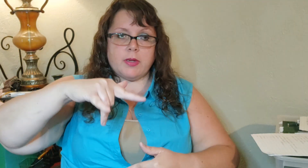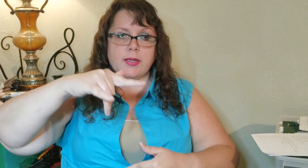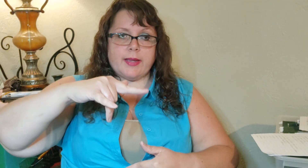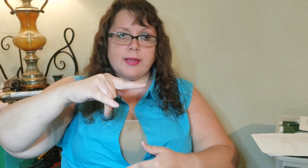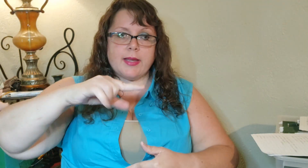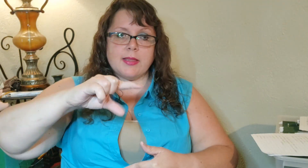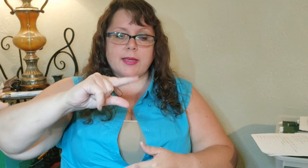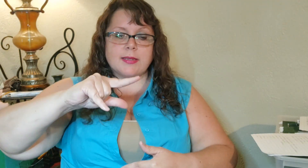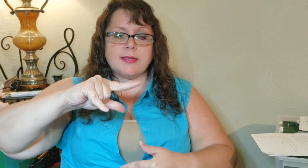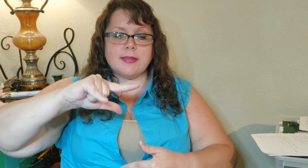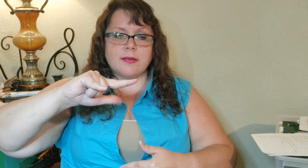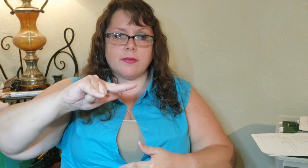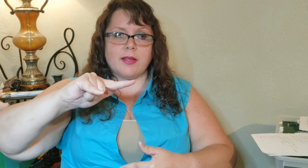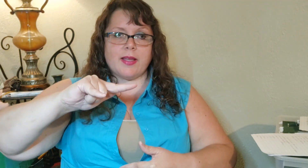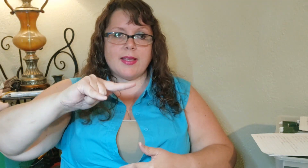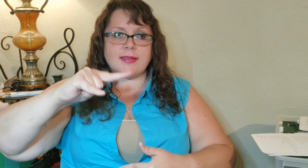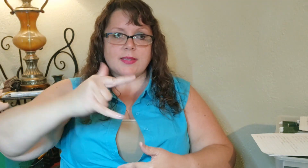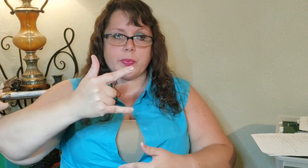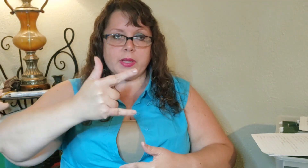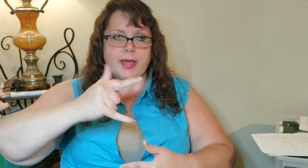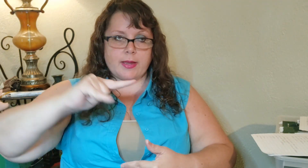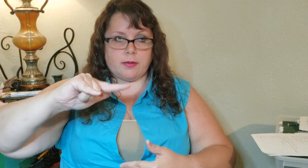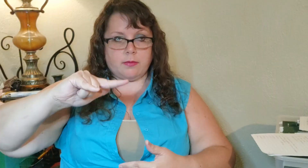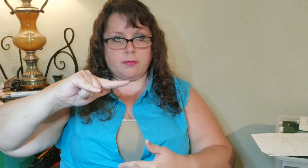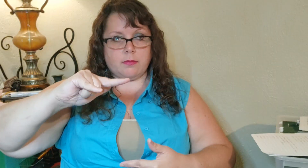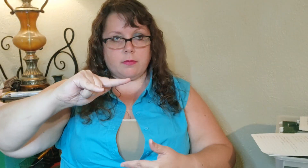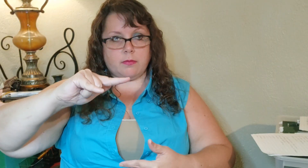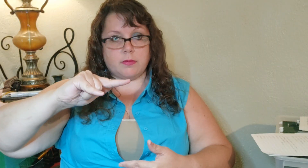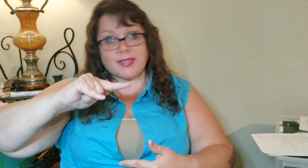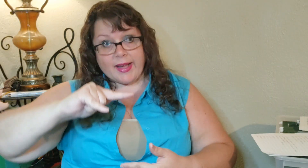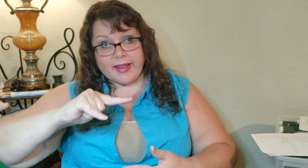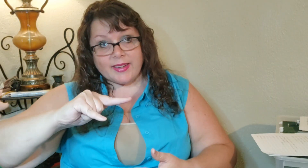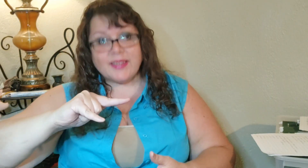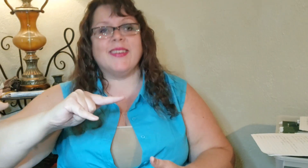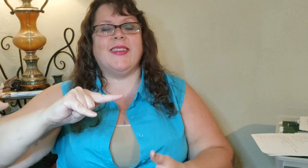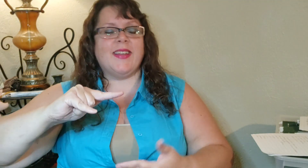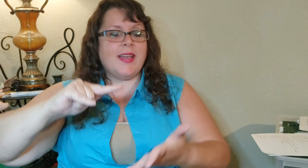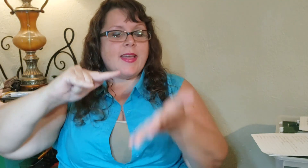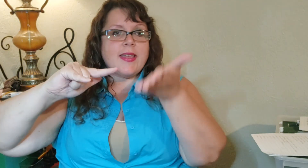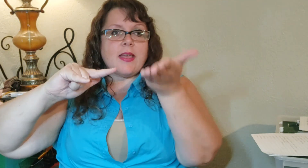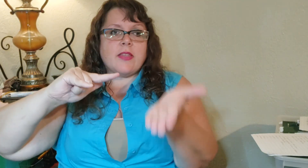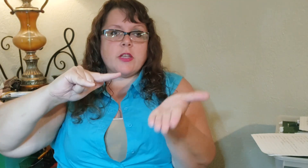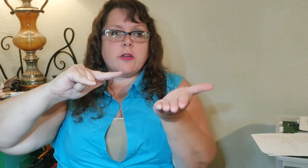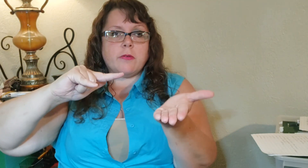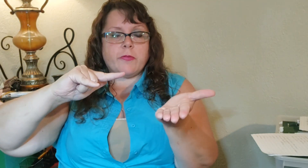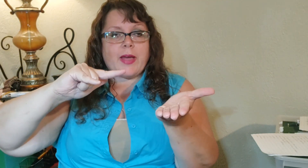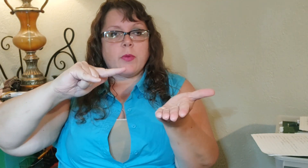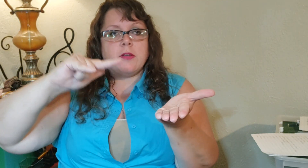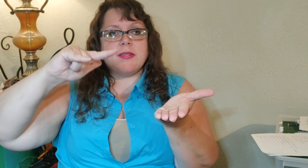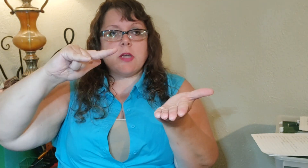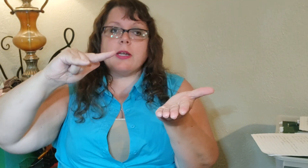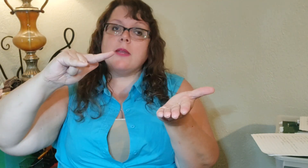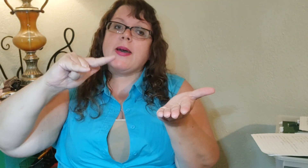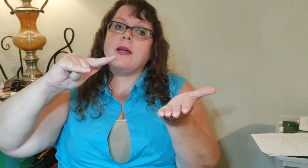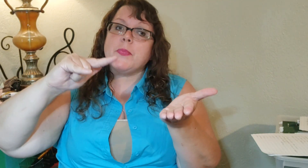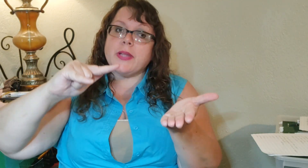it down like this is the plane sign. And then you flat, when you're talking about a